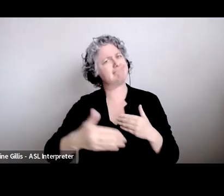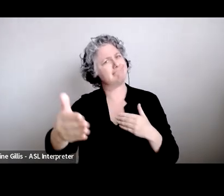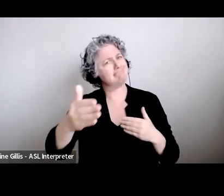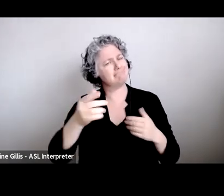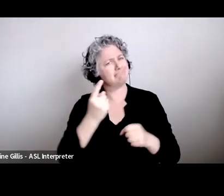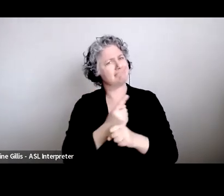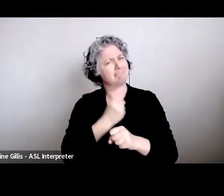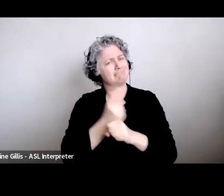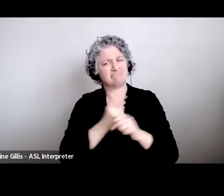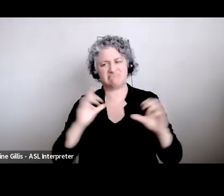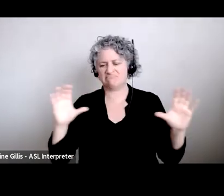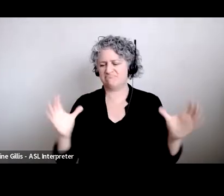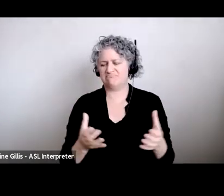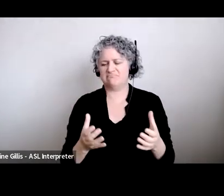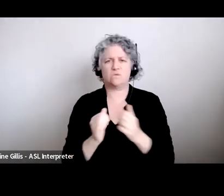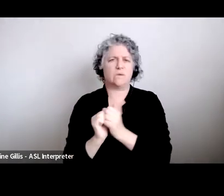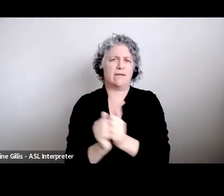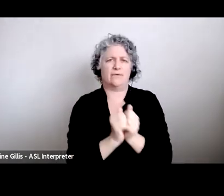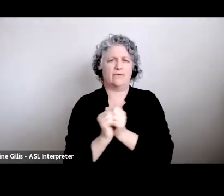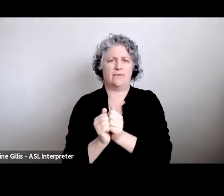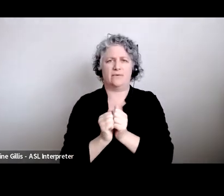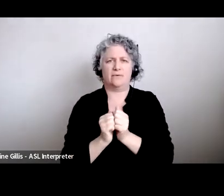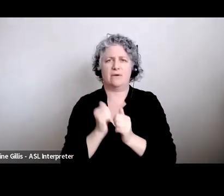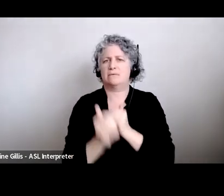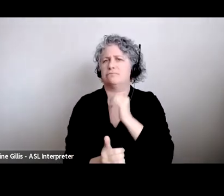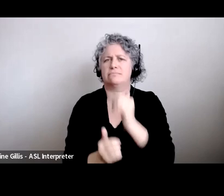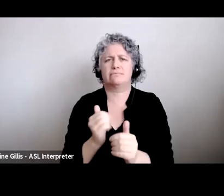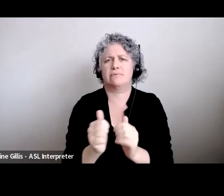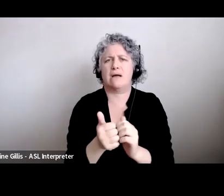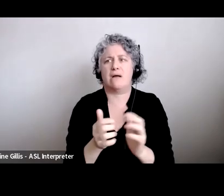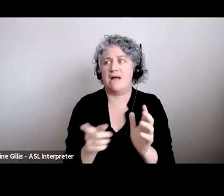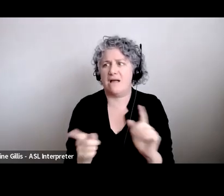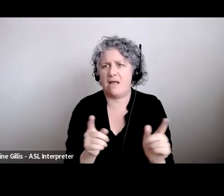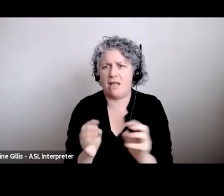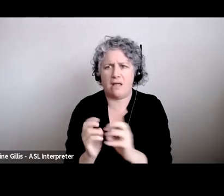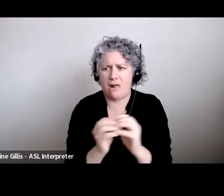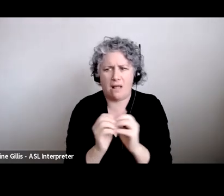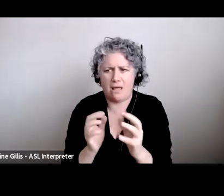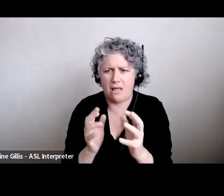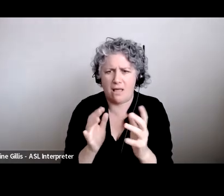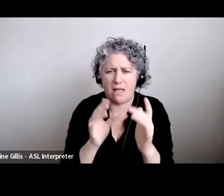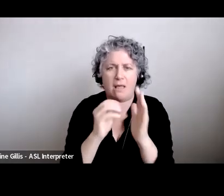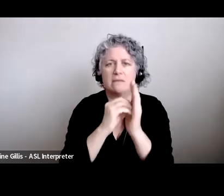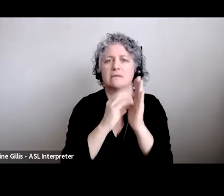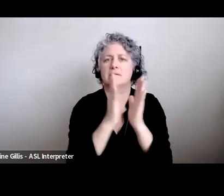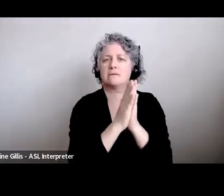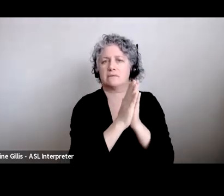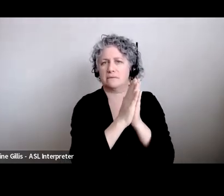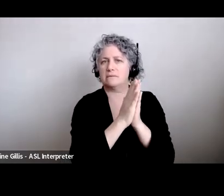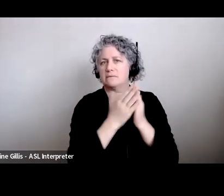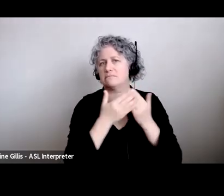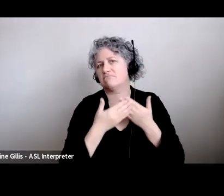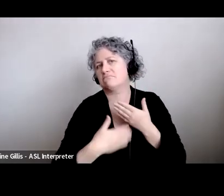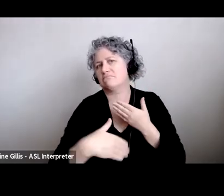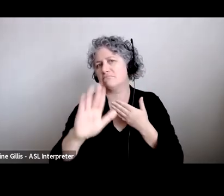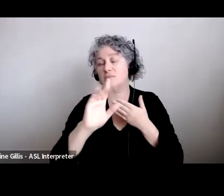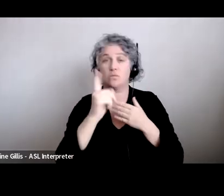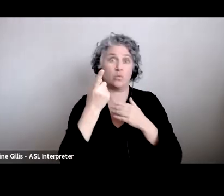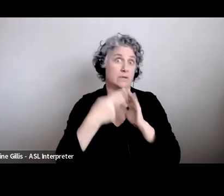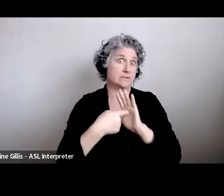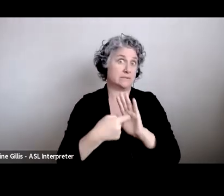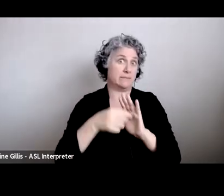out going forward together. And just as an example,